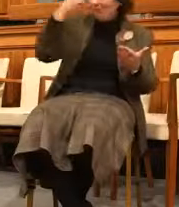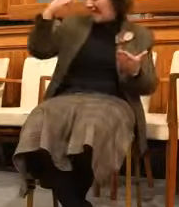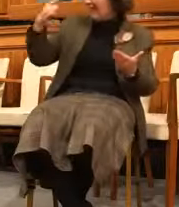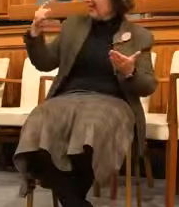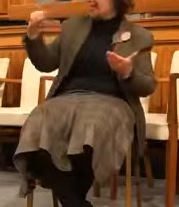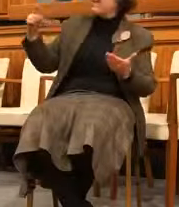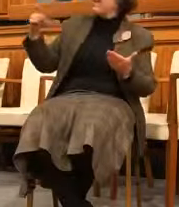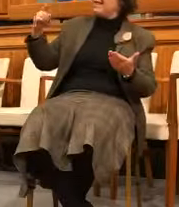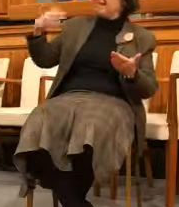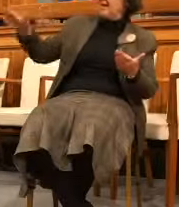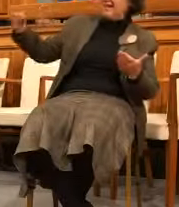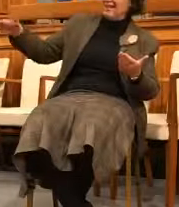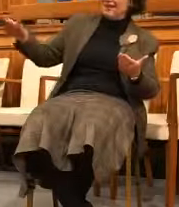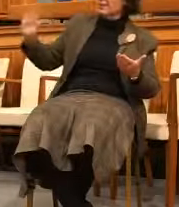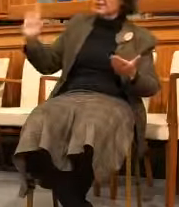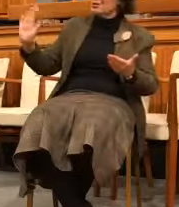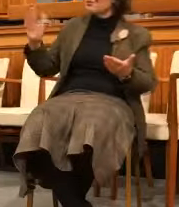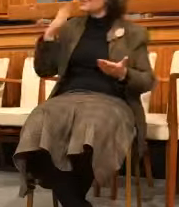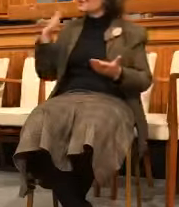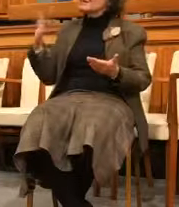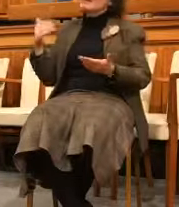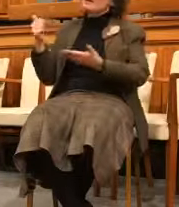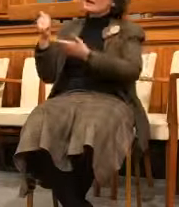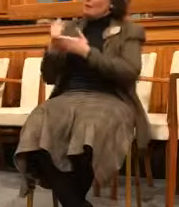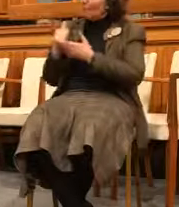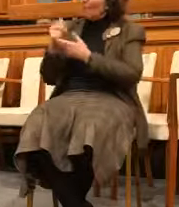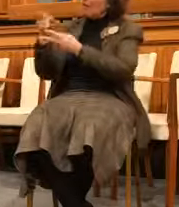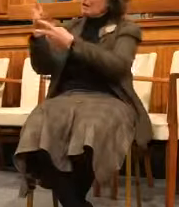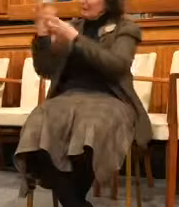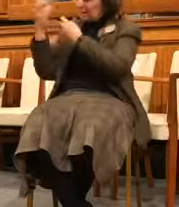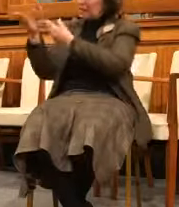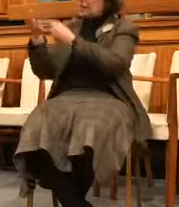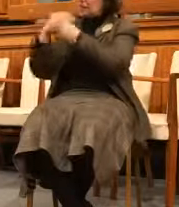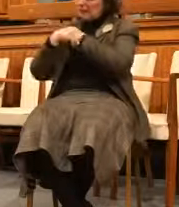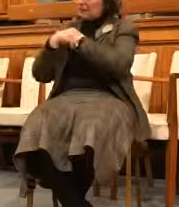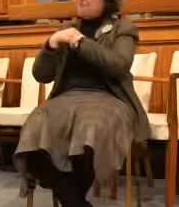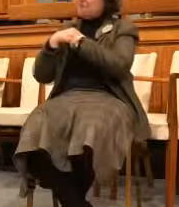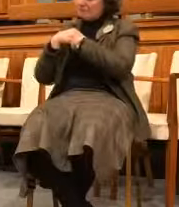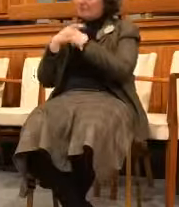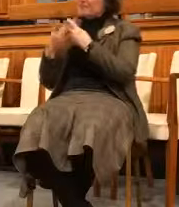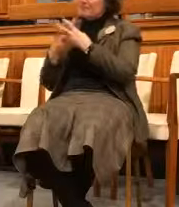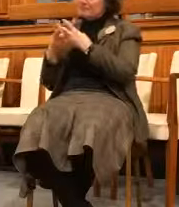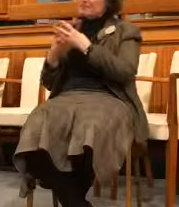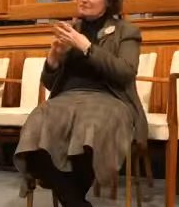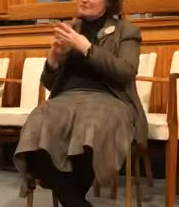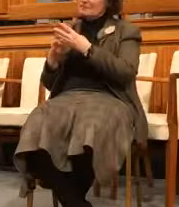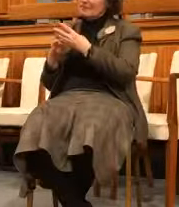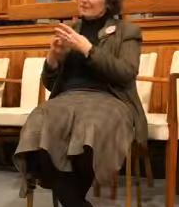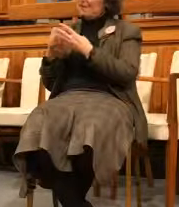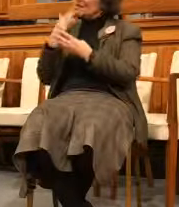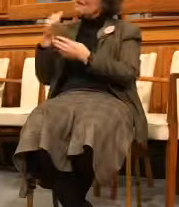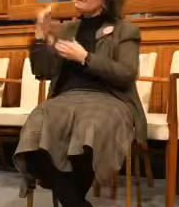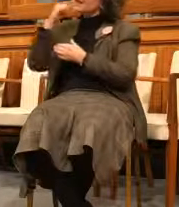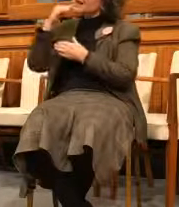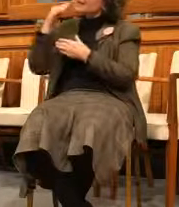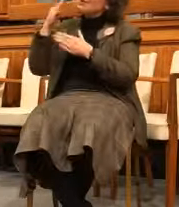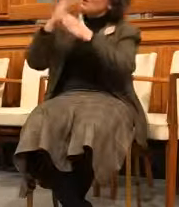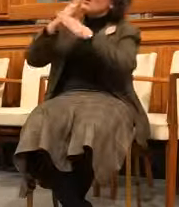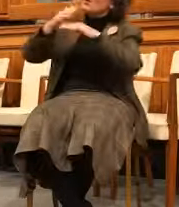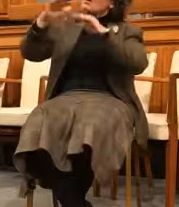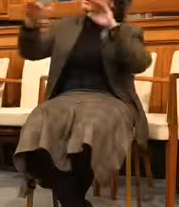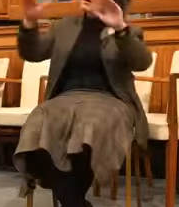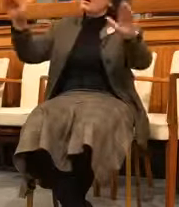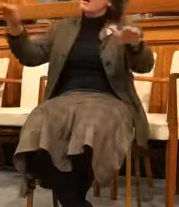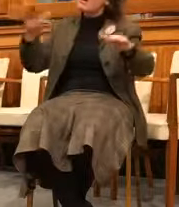things. Look upon us and help us from this very night. Or Lord, work in thy great kindness and